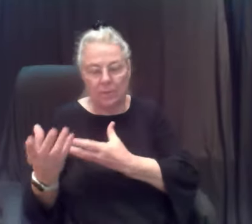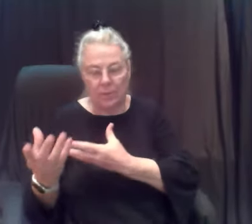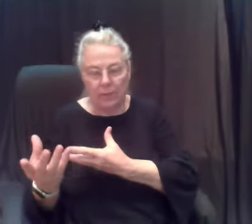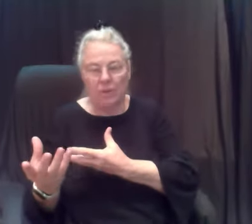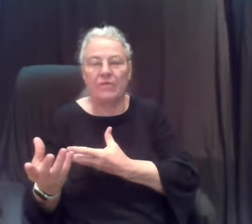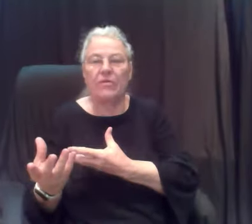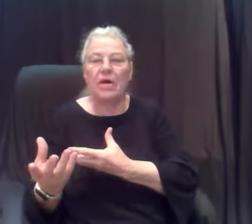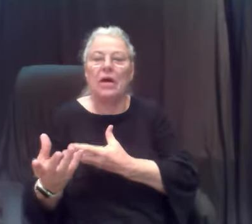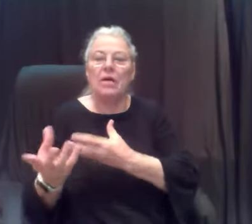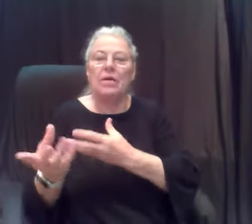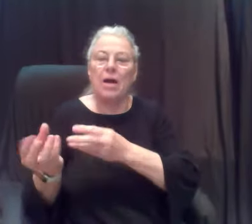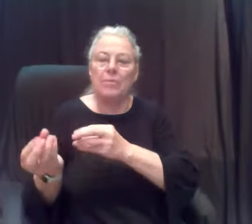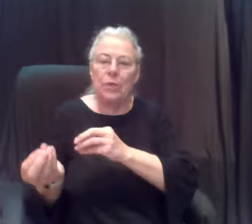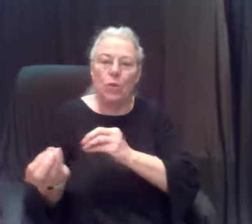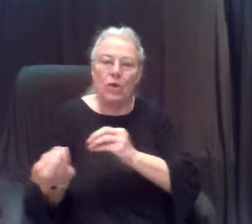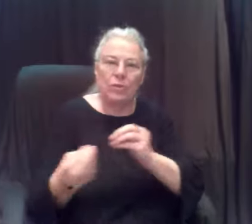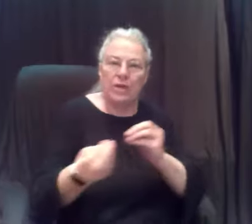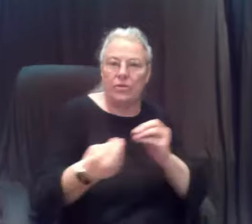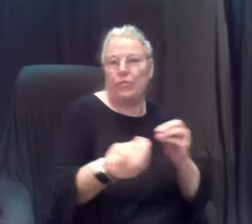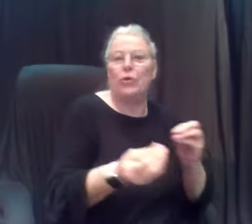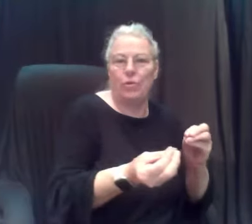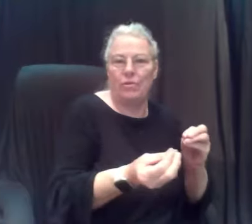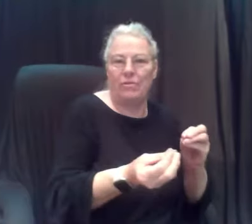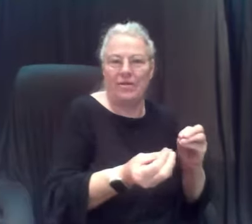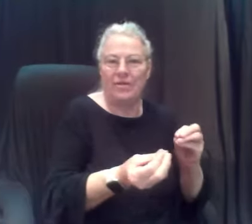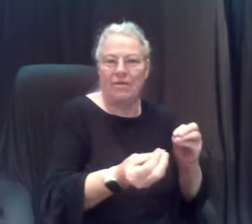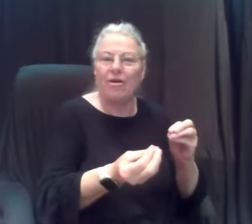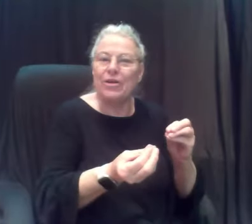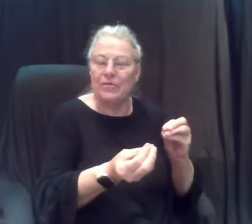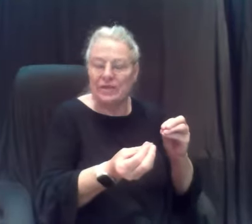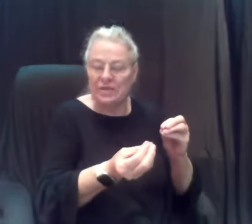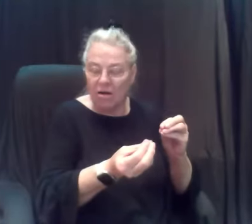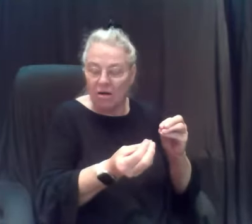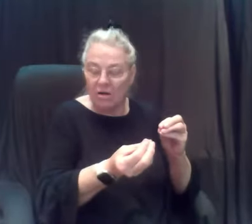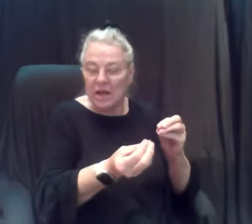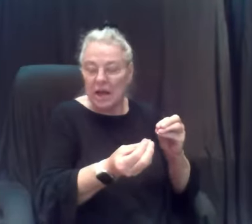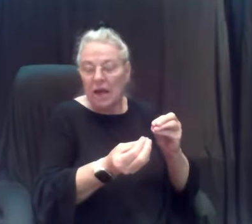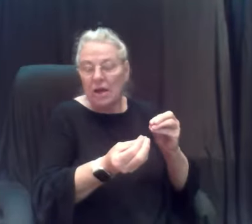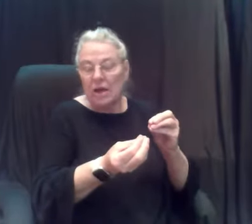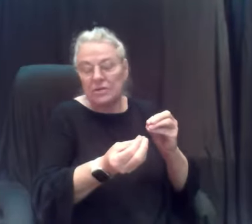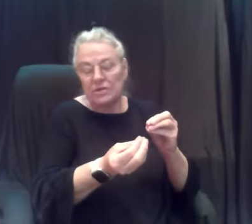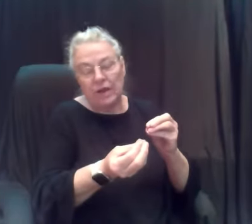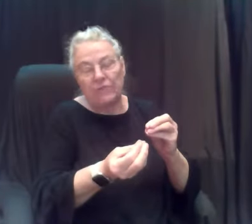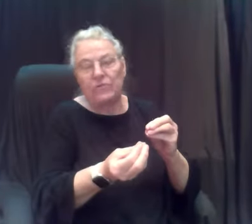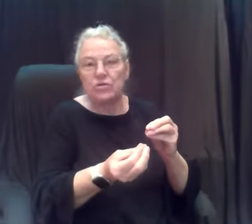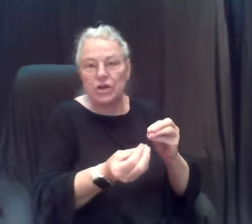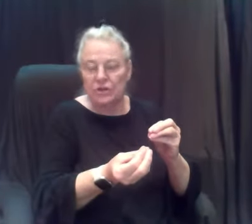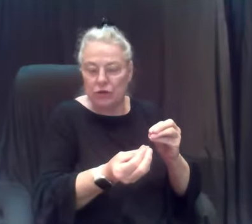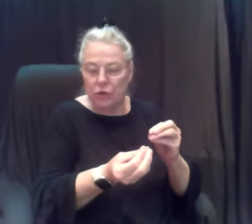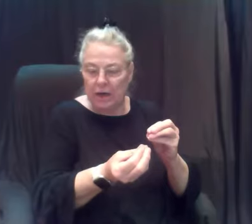people have not been with me through all of the songs. So if you're just joining